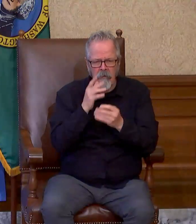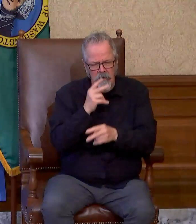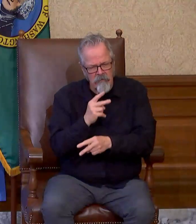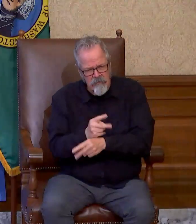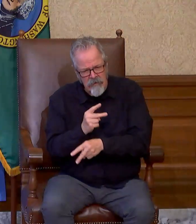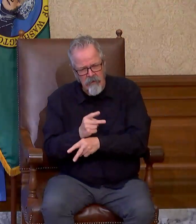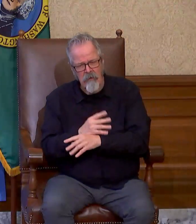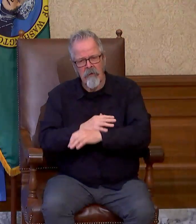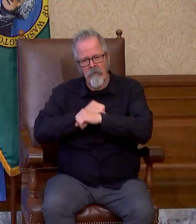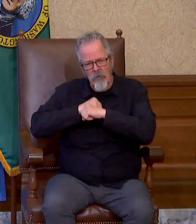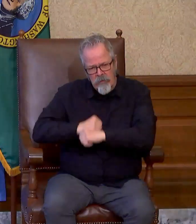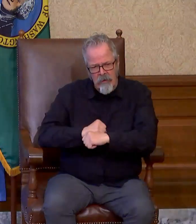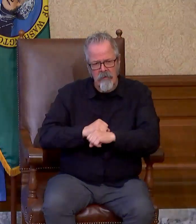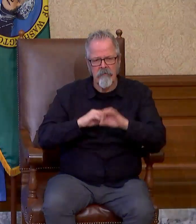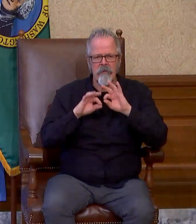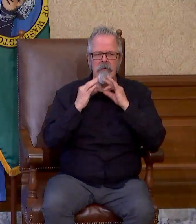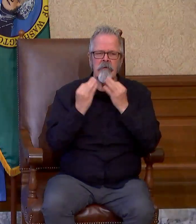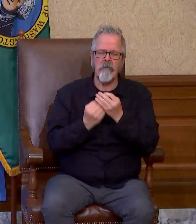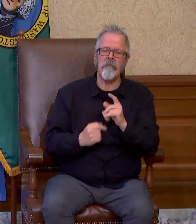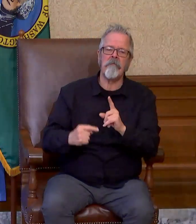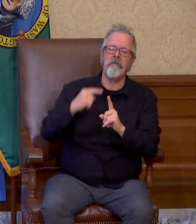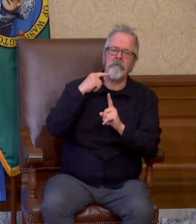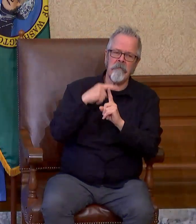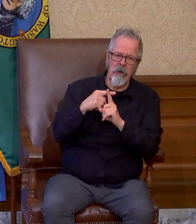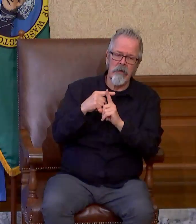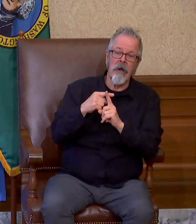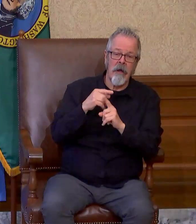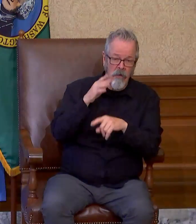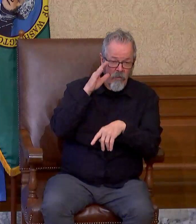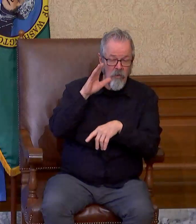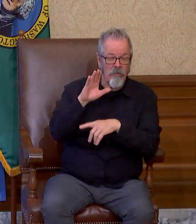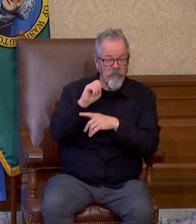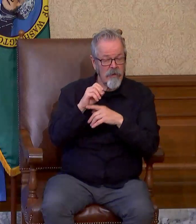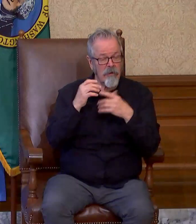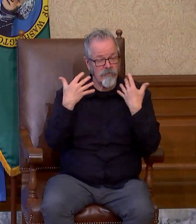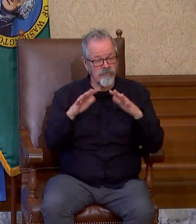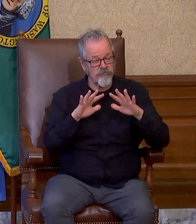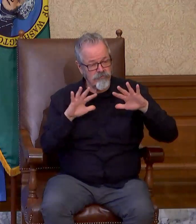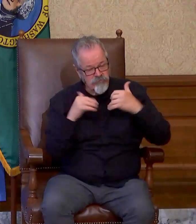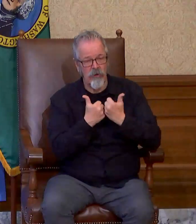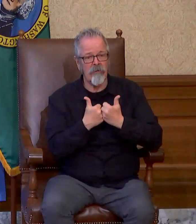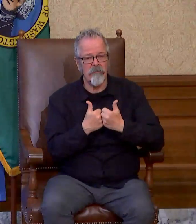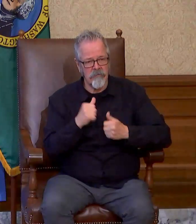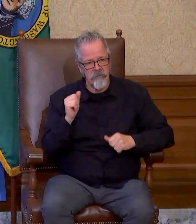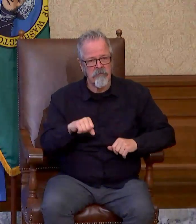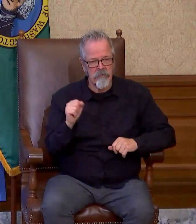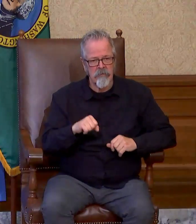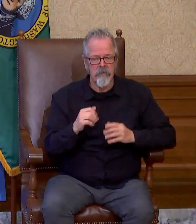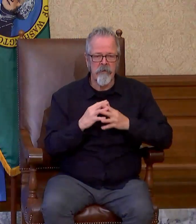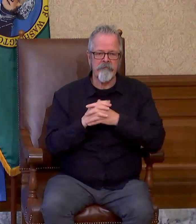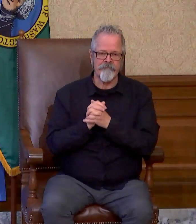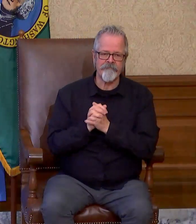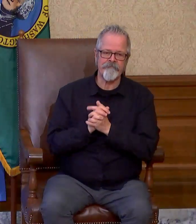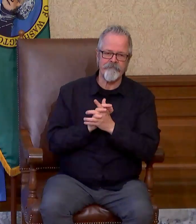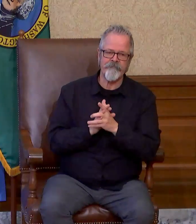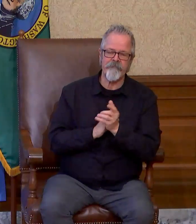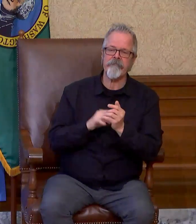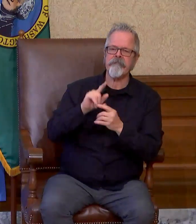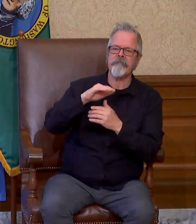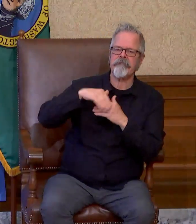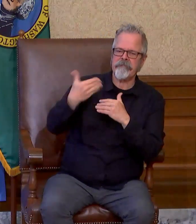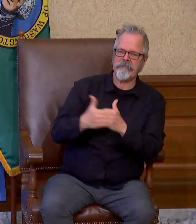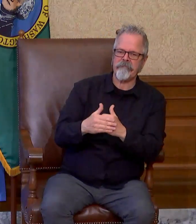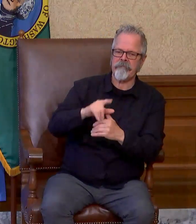Comes from Jim with the Spokesman Review. Governor, regarding the president's executive order to keep meat processing